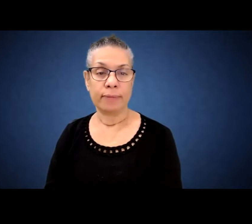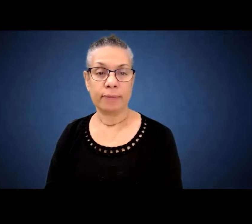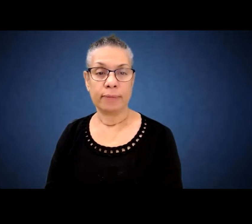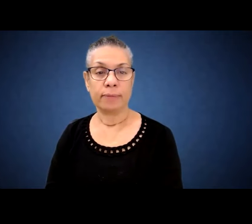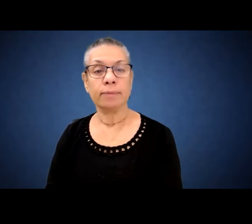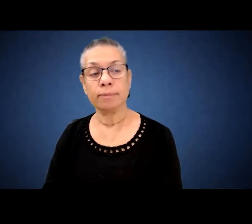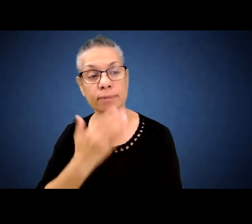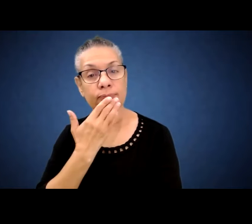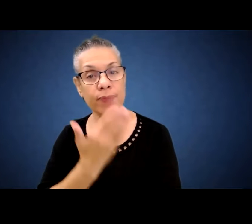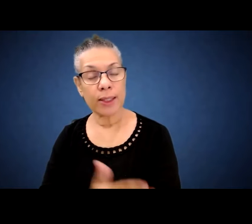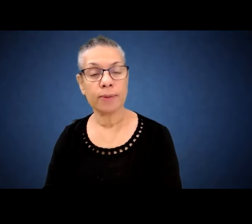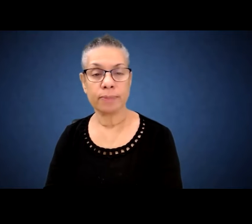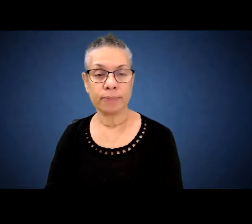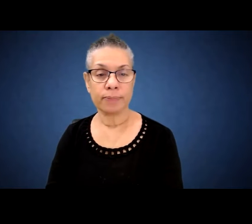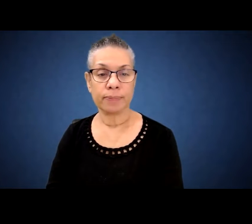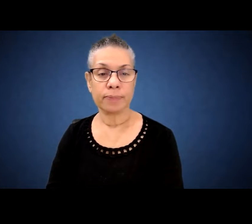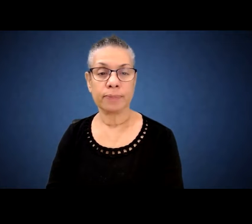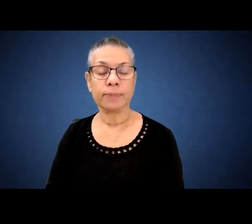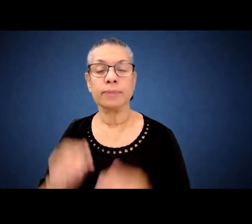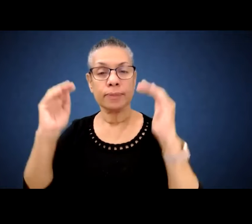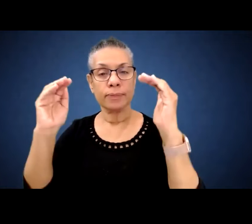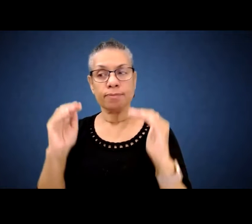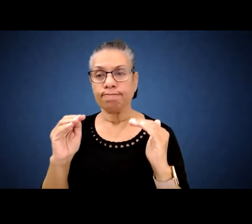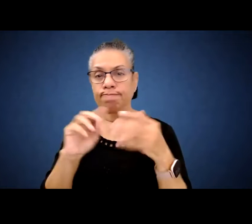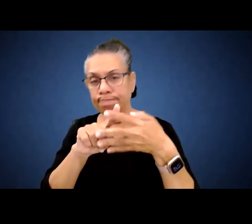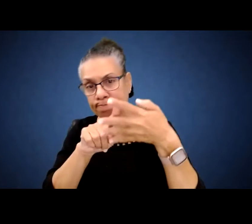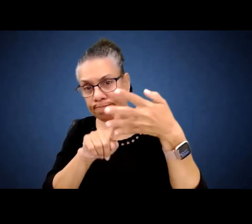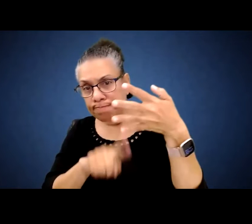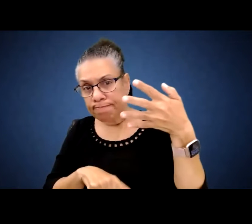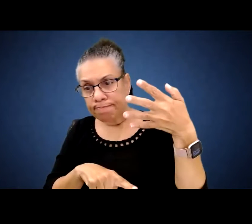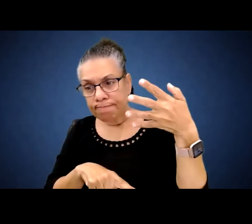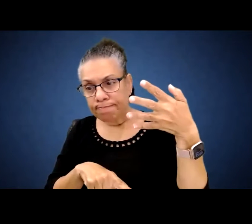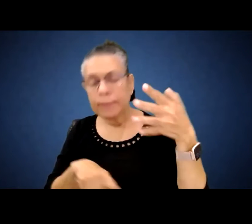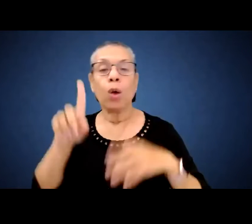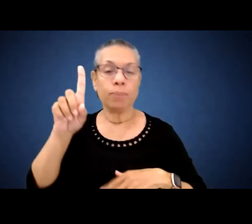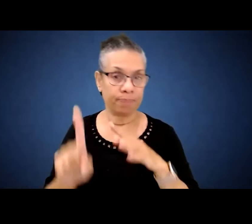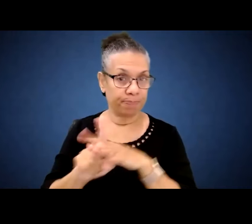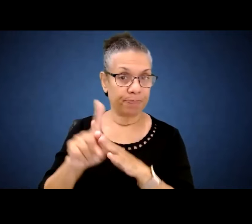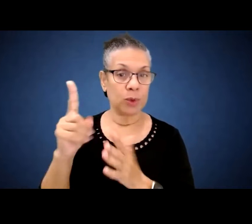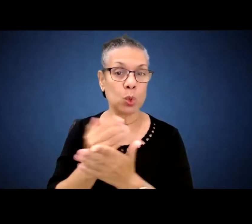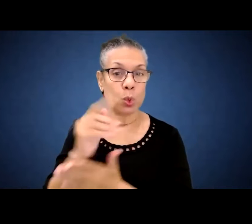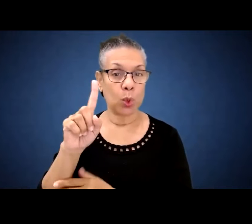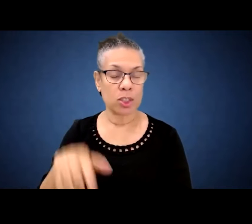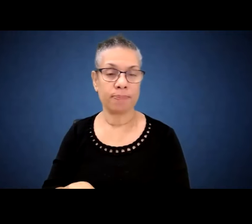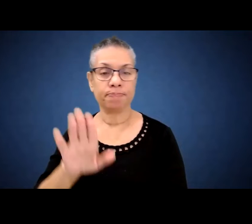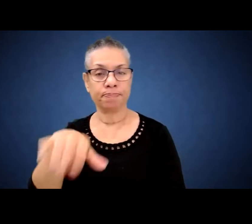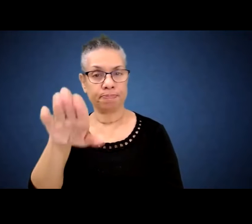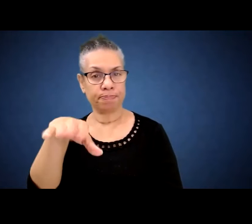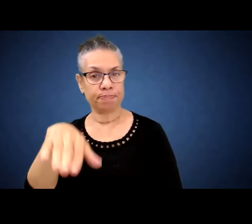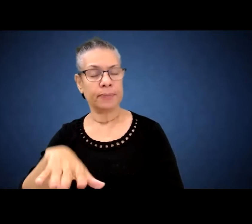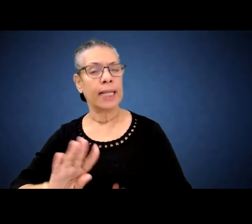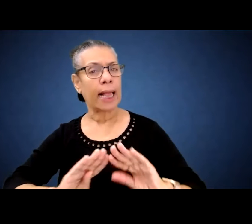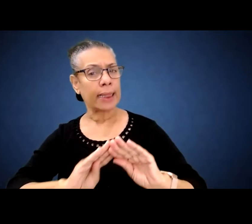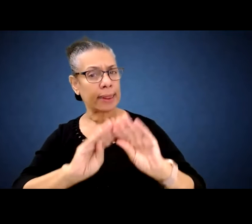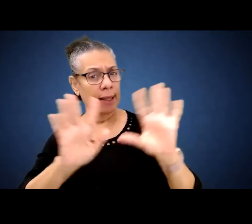Thank you. Yeah. And then I don't see any other, oh, I think a question just came in. Can you please clarify if